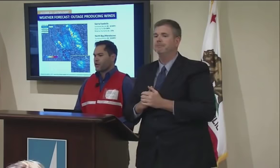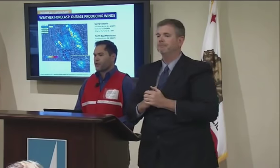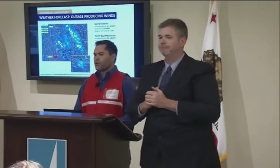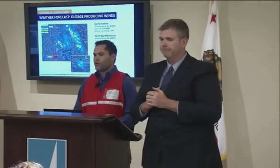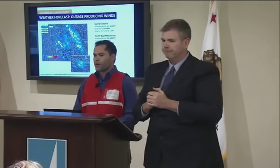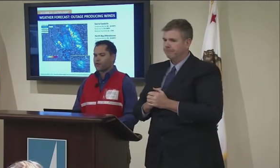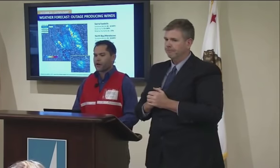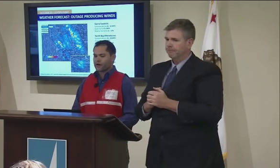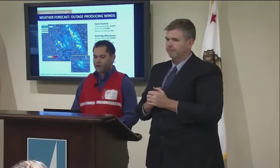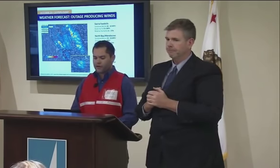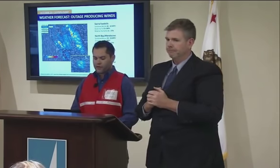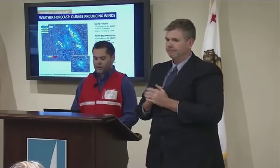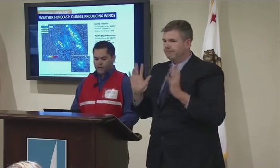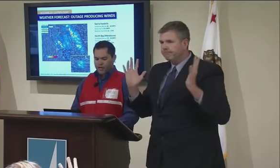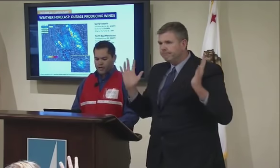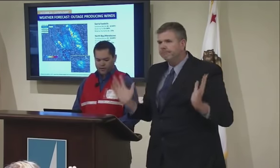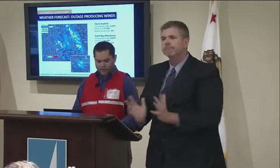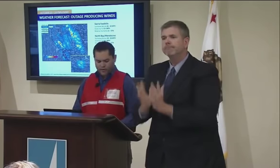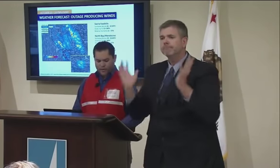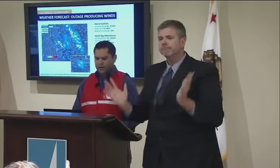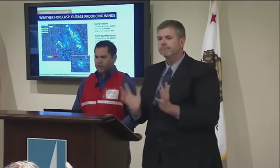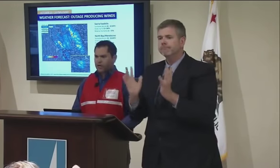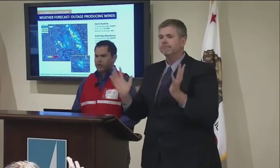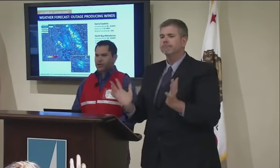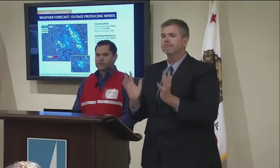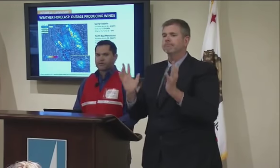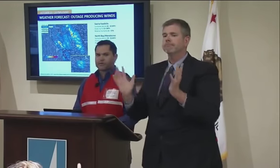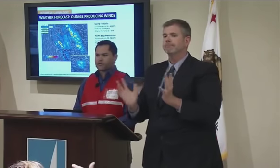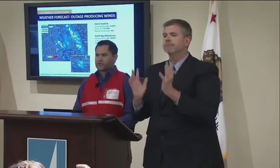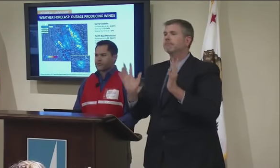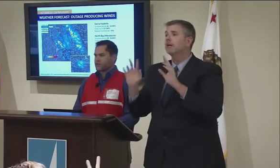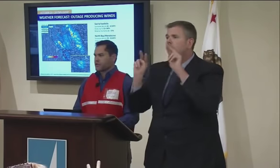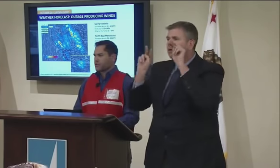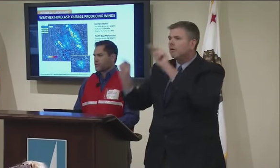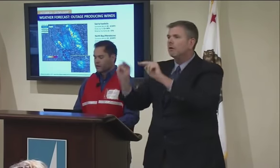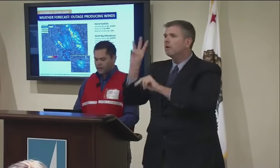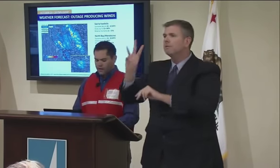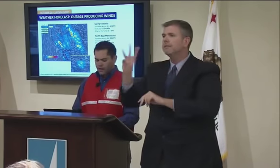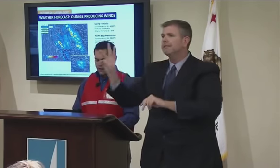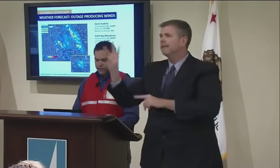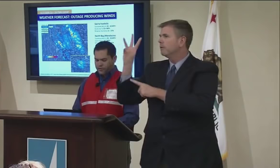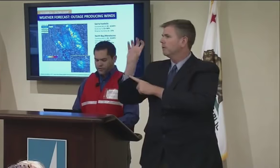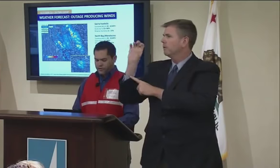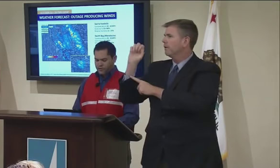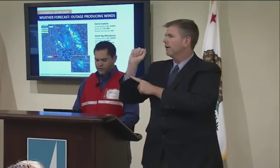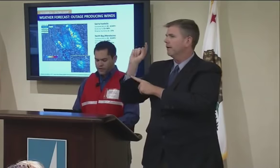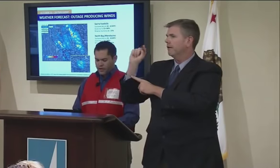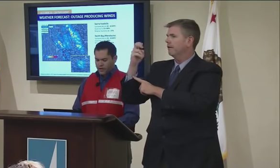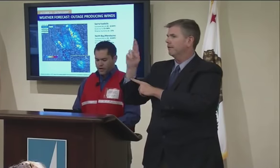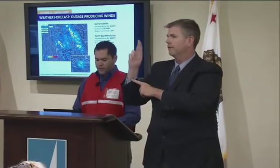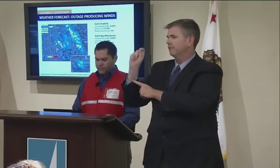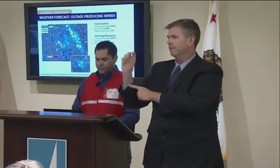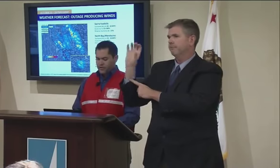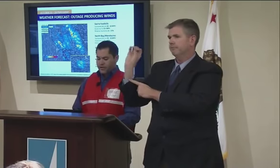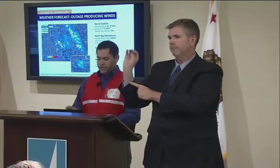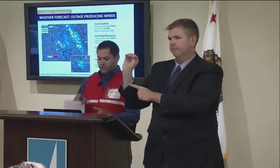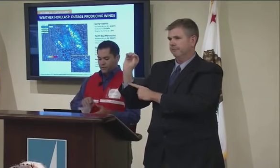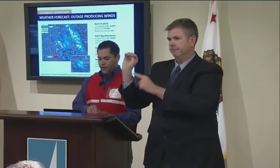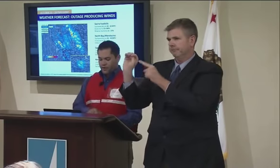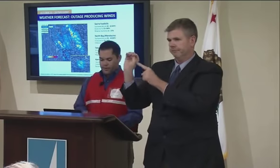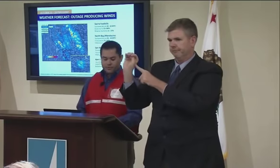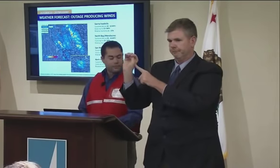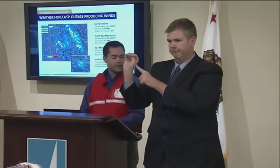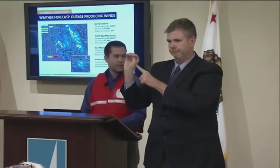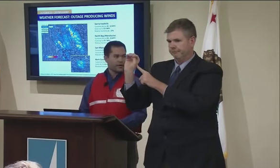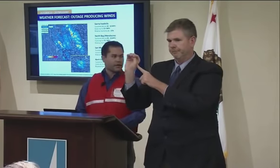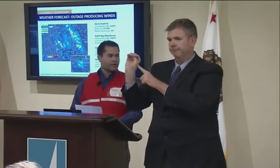are available at weather.gov, and you can find the NorthOps Predictive Services out there if you search. So that's it